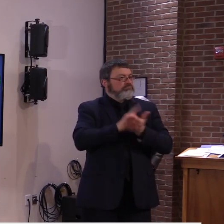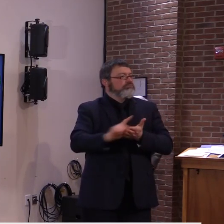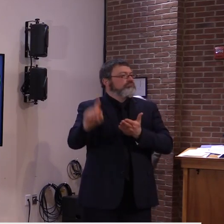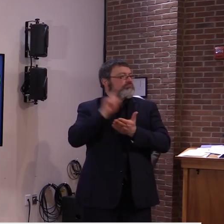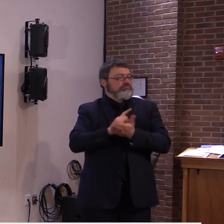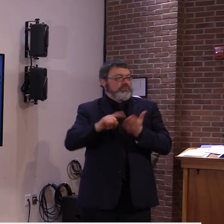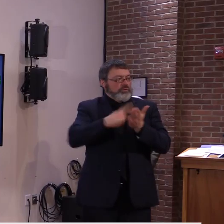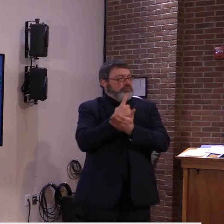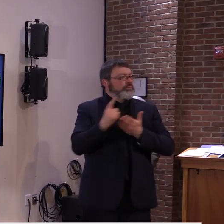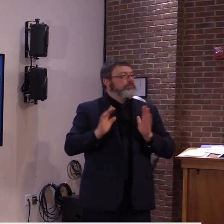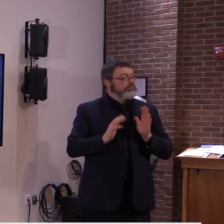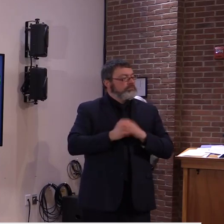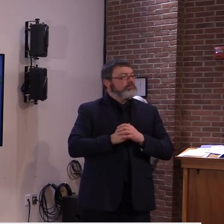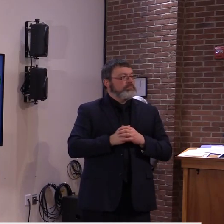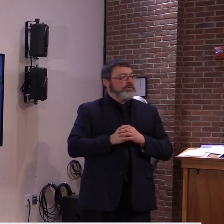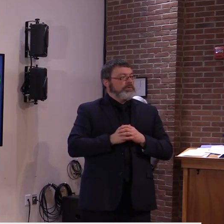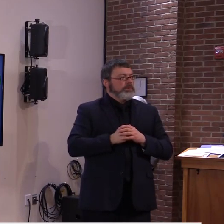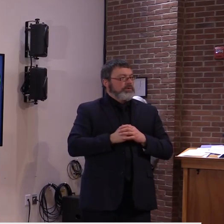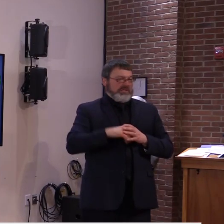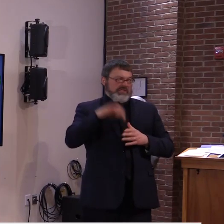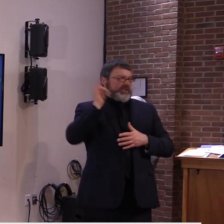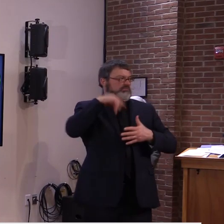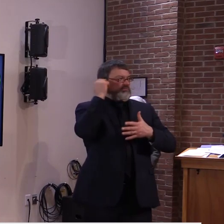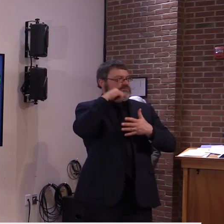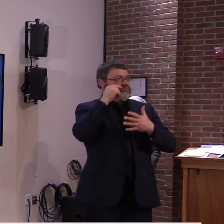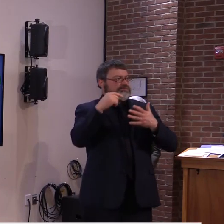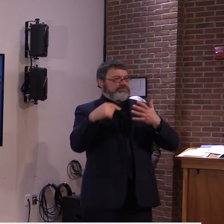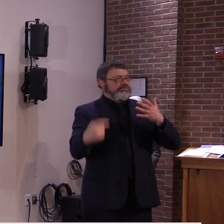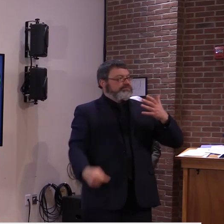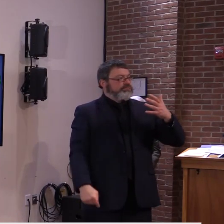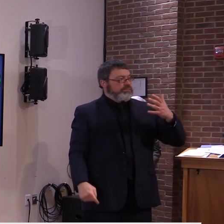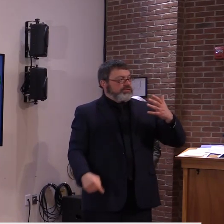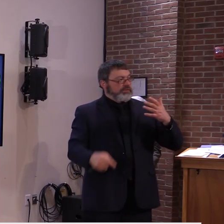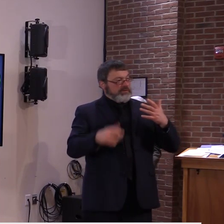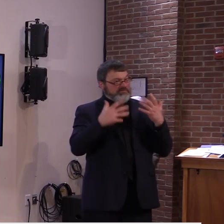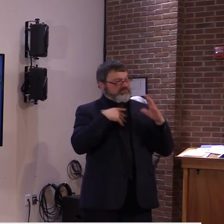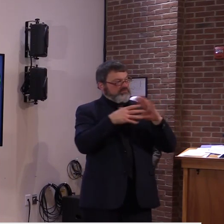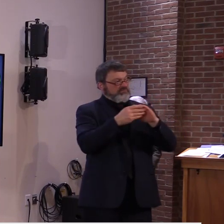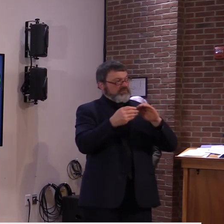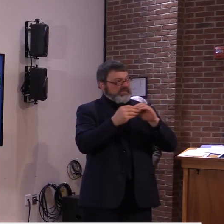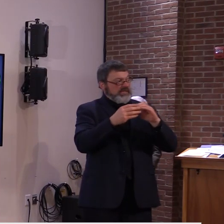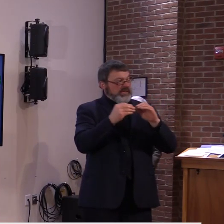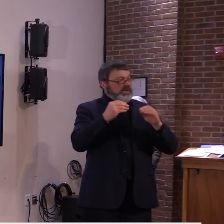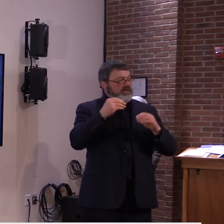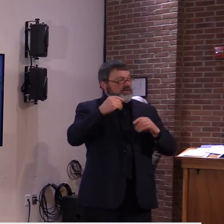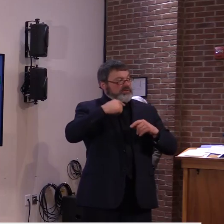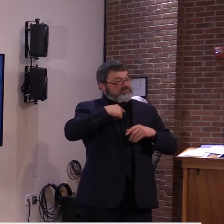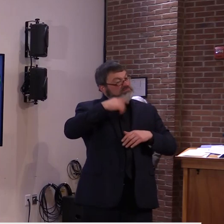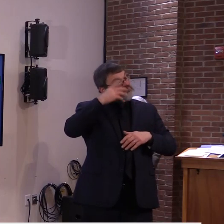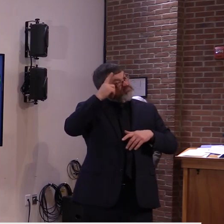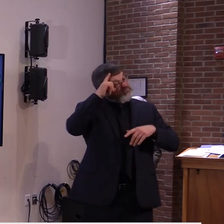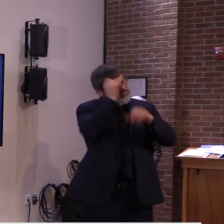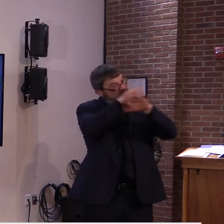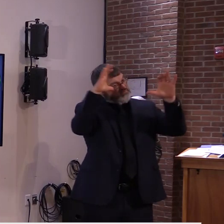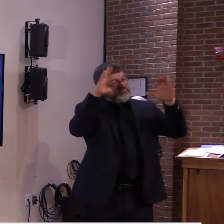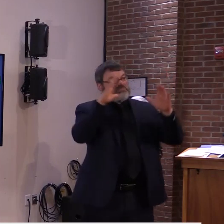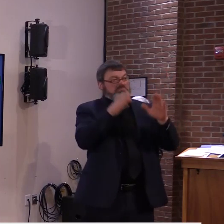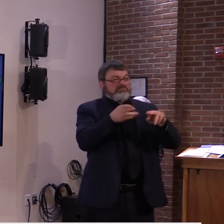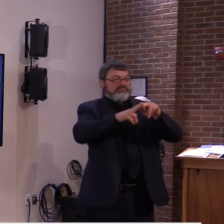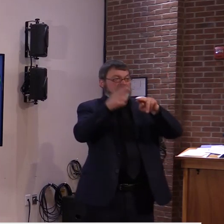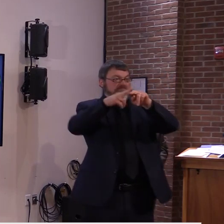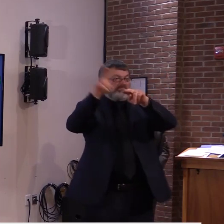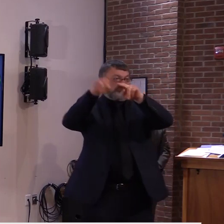So you've heard from many times that we expect numbers to increase, and yet I know it can still be jarring to see the kind of spike in